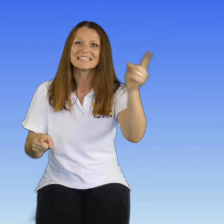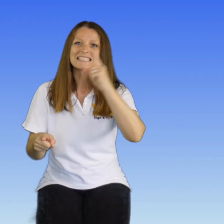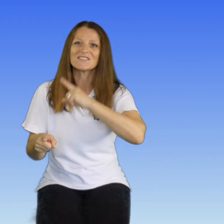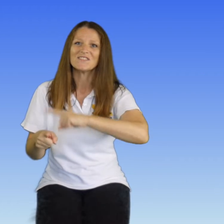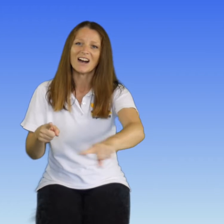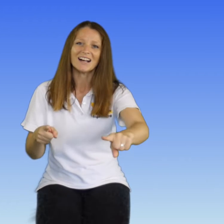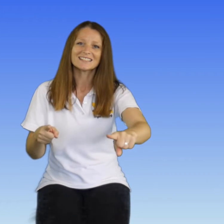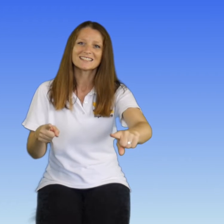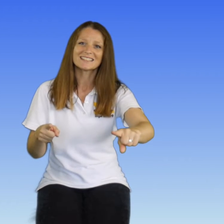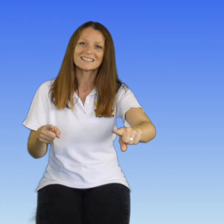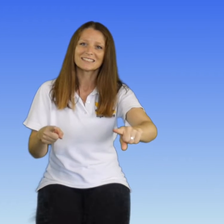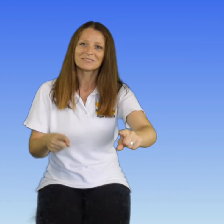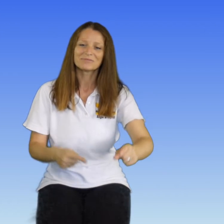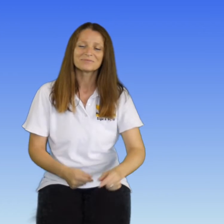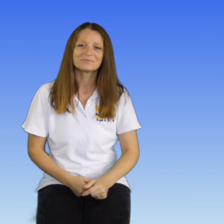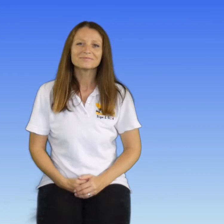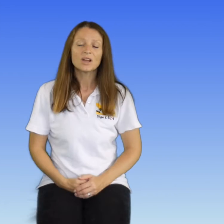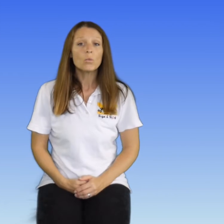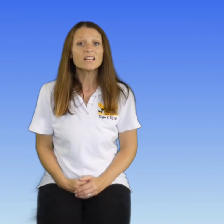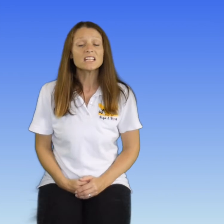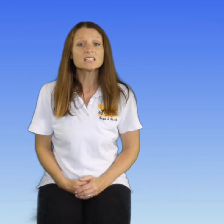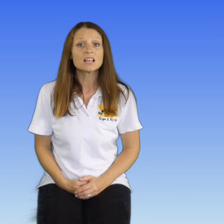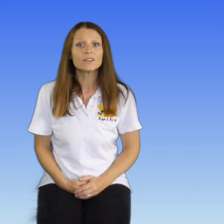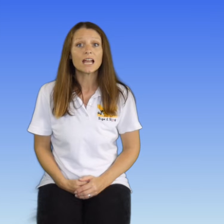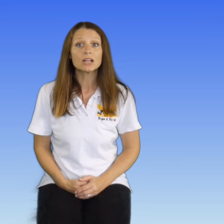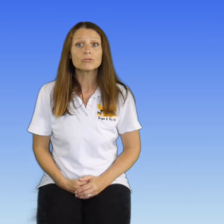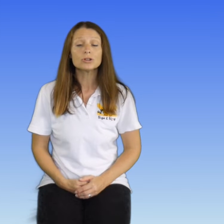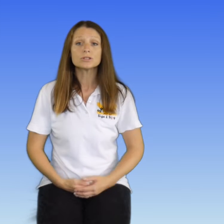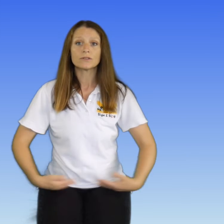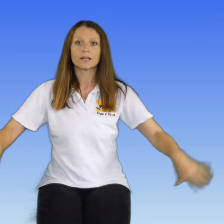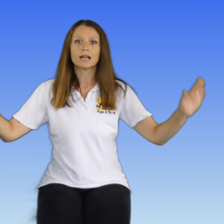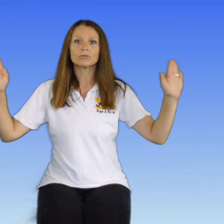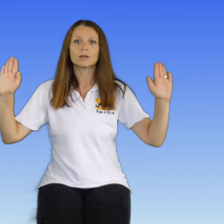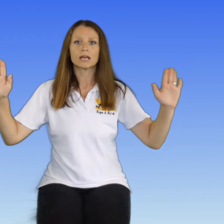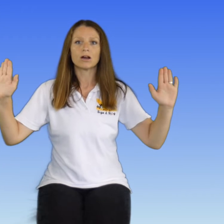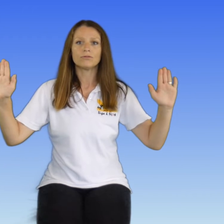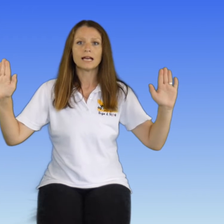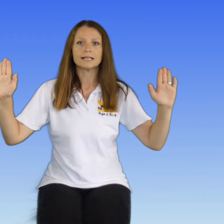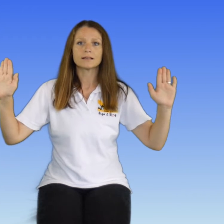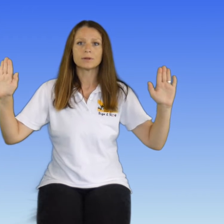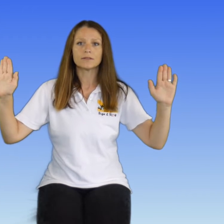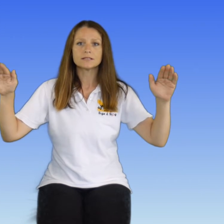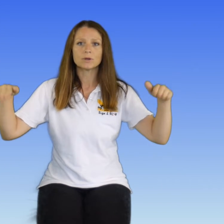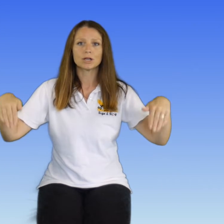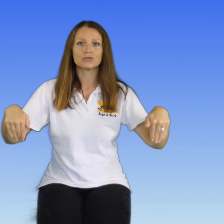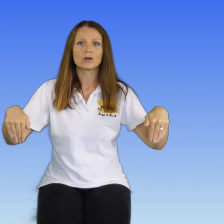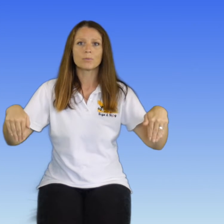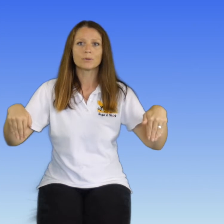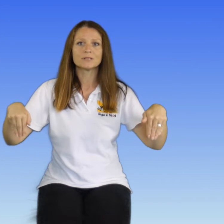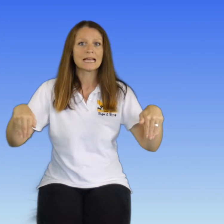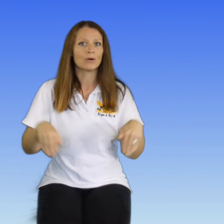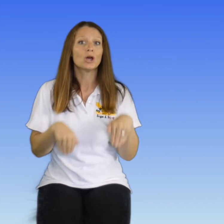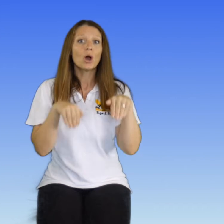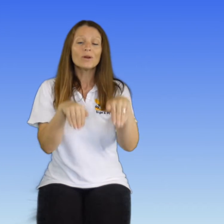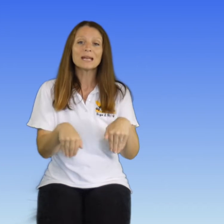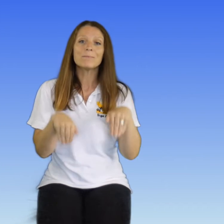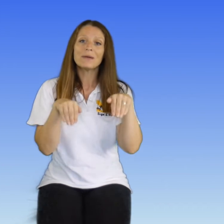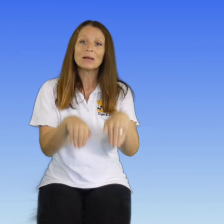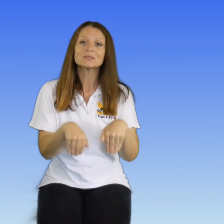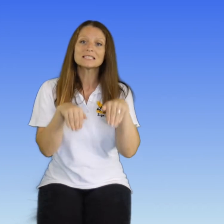It's fast. We're going to need the sign for kangaroo. So for kangaroo, we're going to get our flat hands up like this and we're going to drop them down. We're going to bounce them